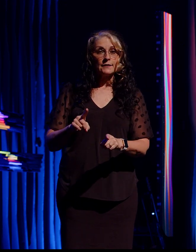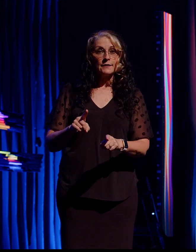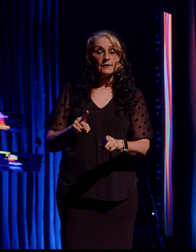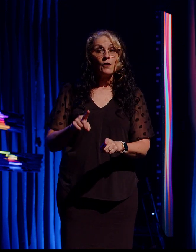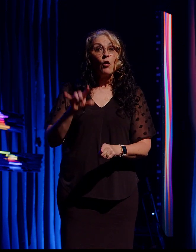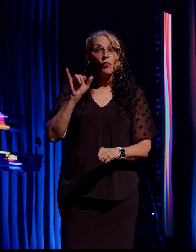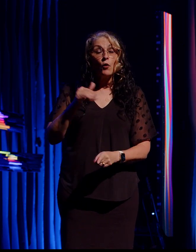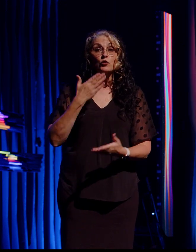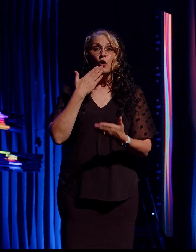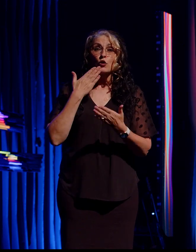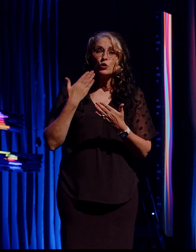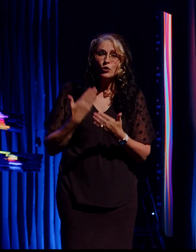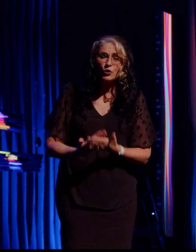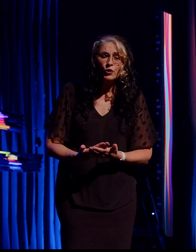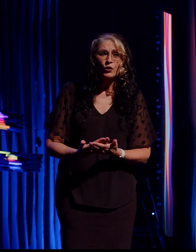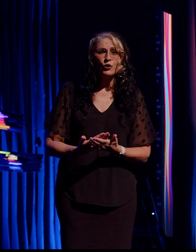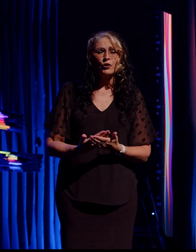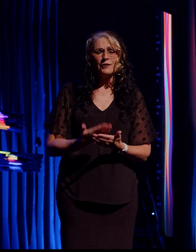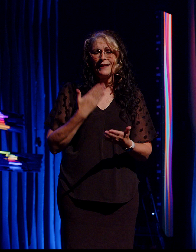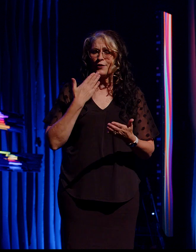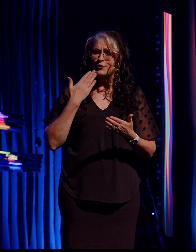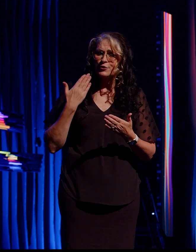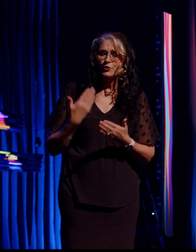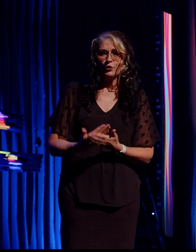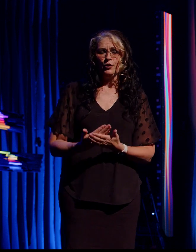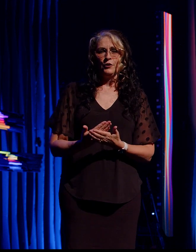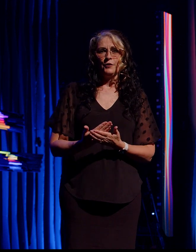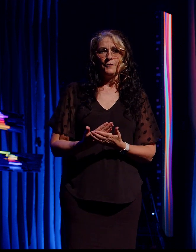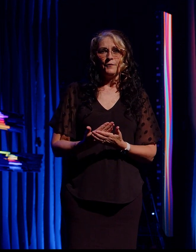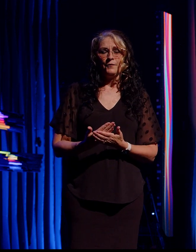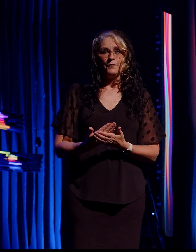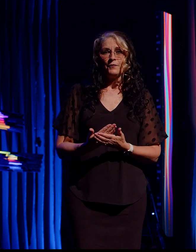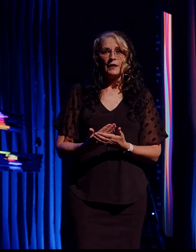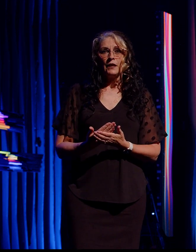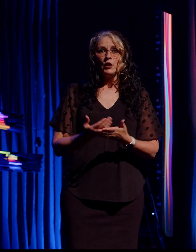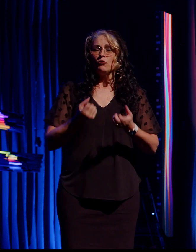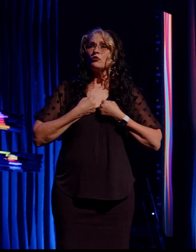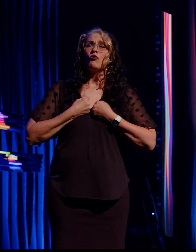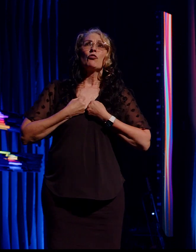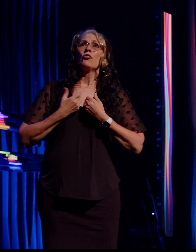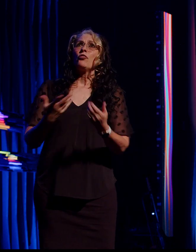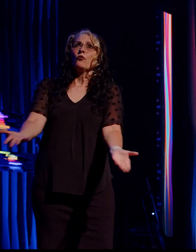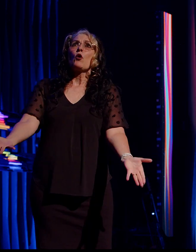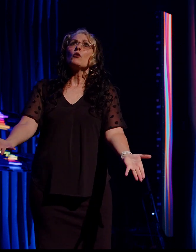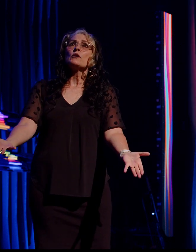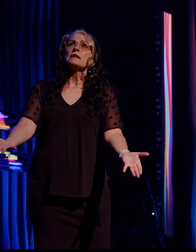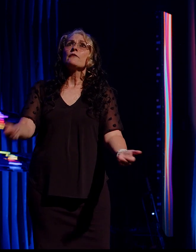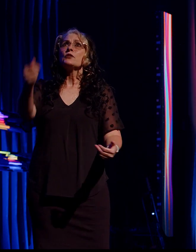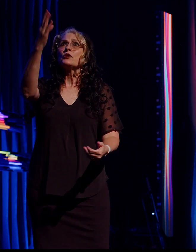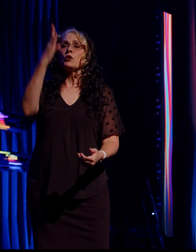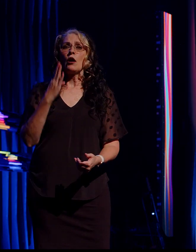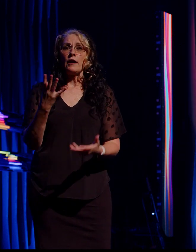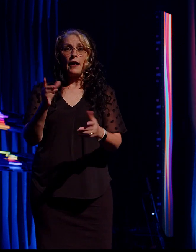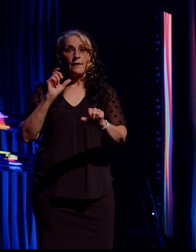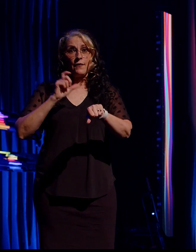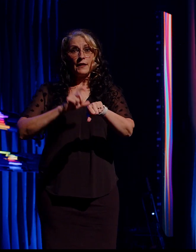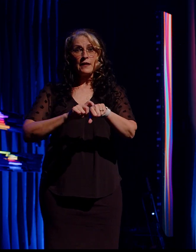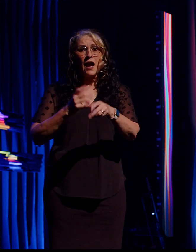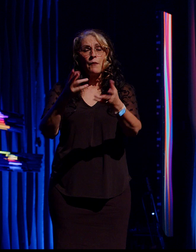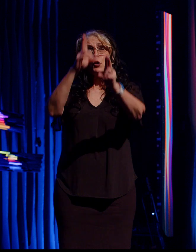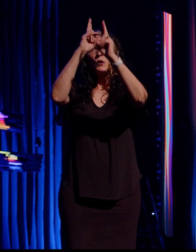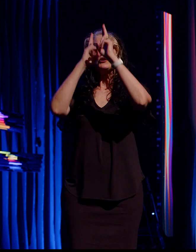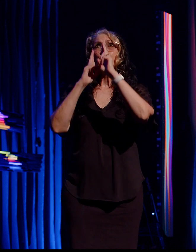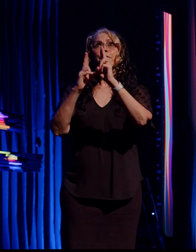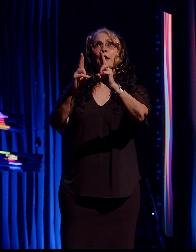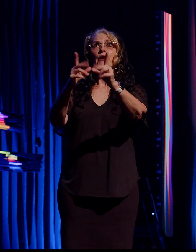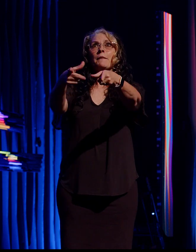are good. They are good. And when you throw yourself on God and you come to the point of wanting to fear him, he